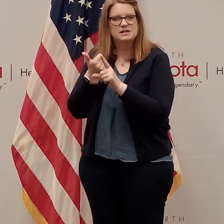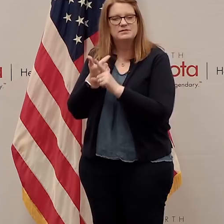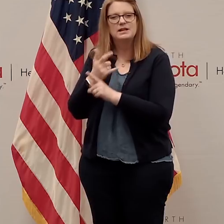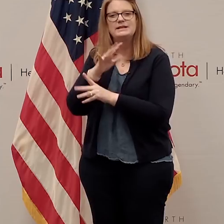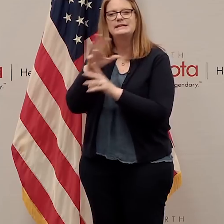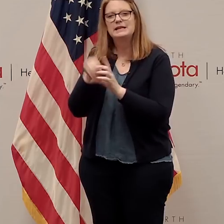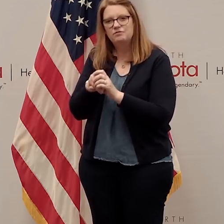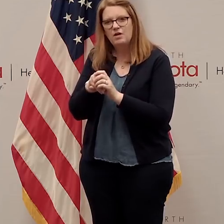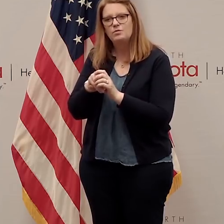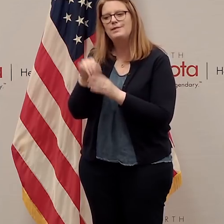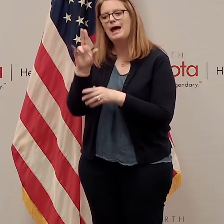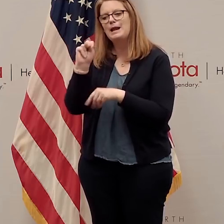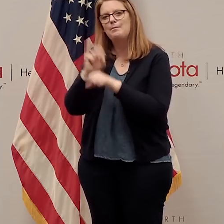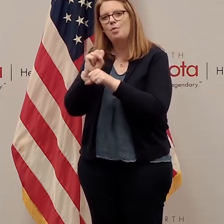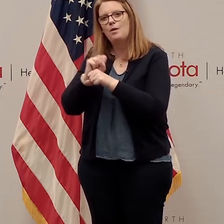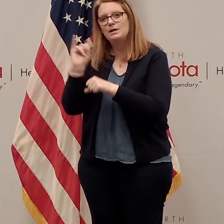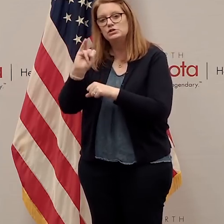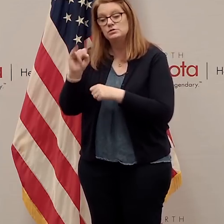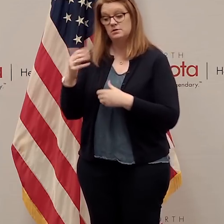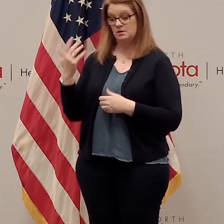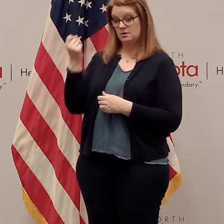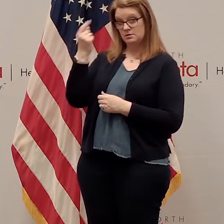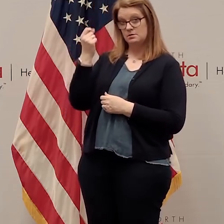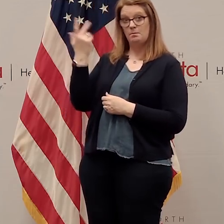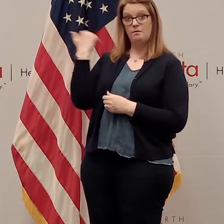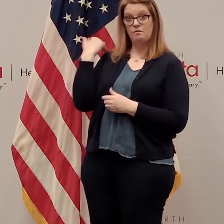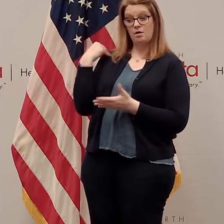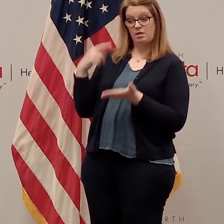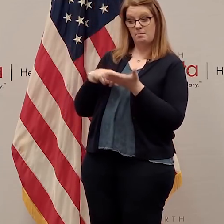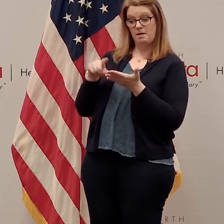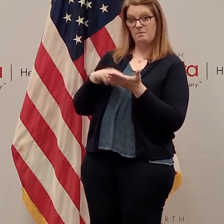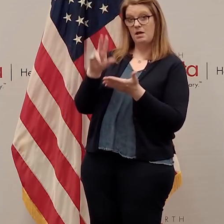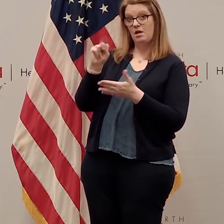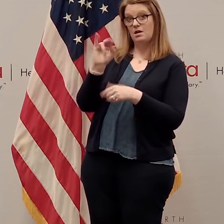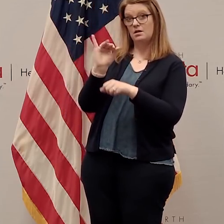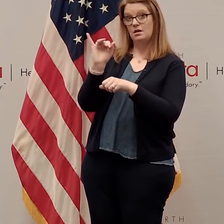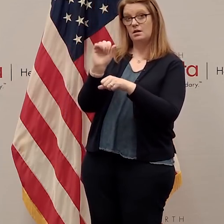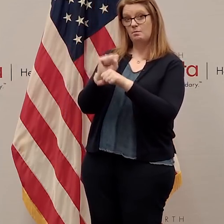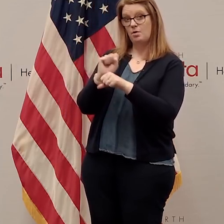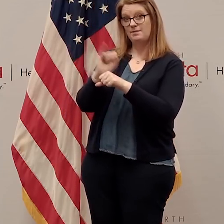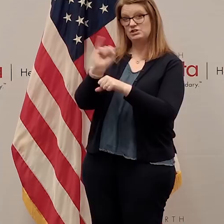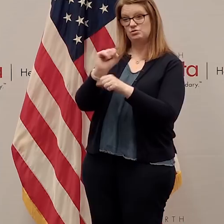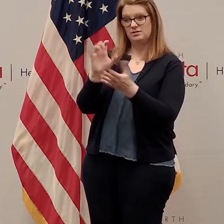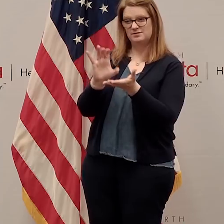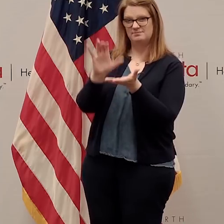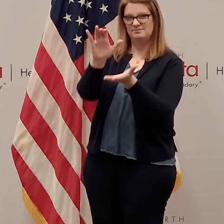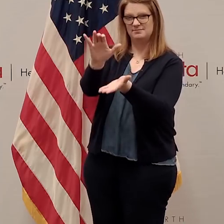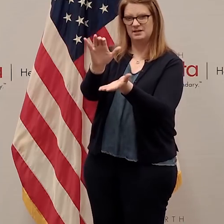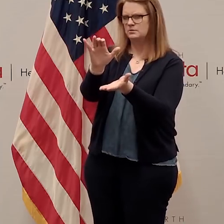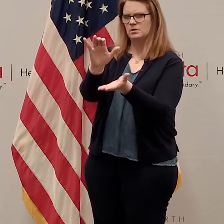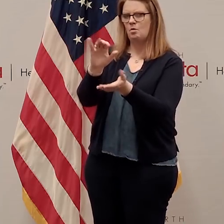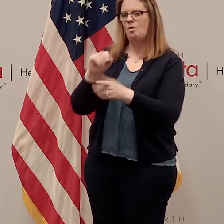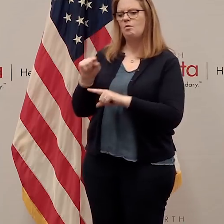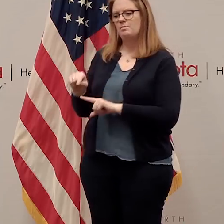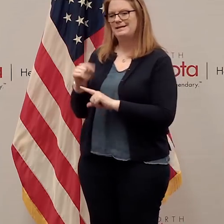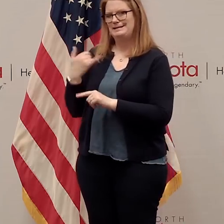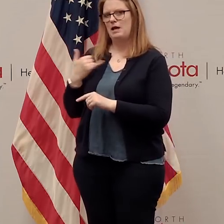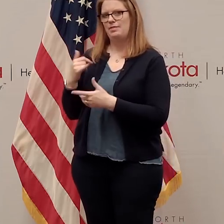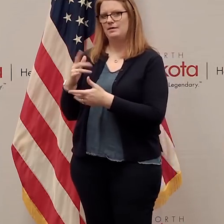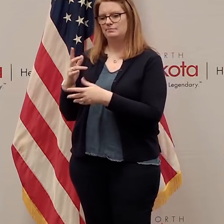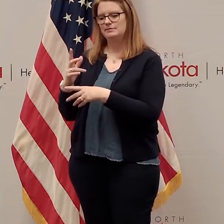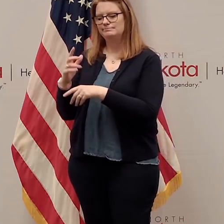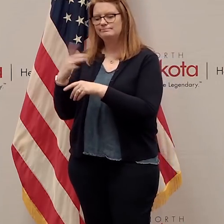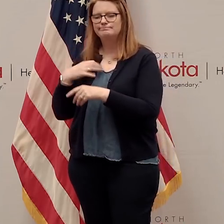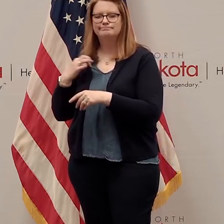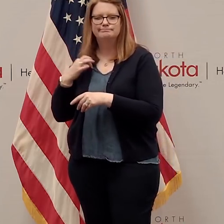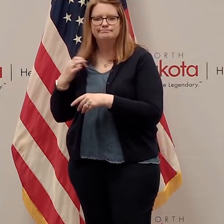insurance that even if they had never paid into the unemployment insurance pool. So some great, never before seen